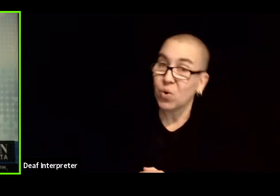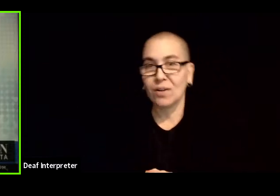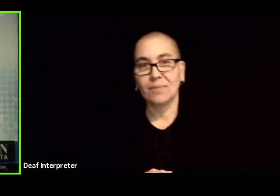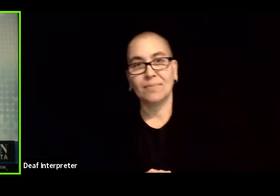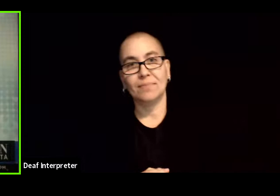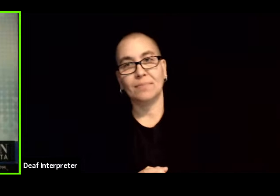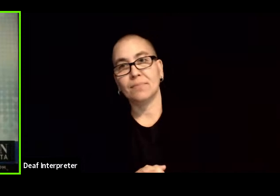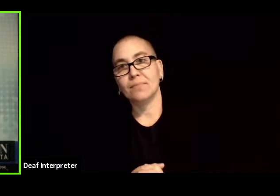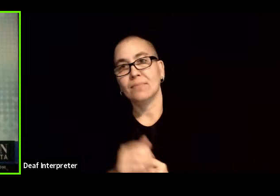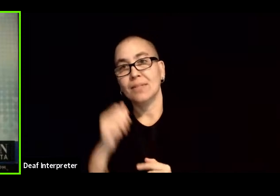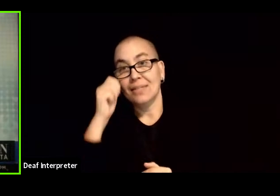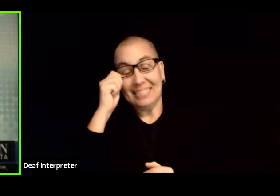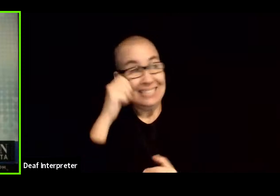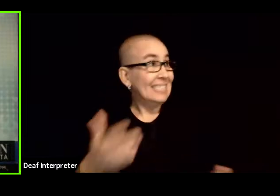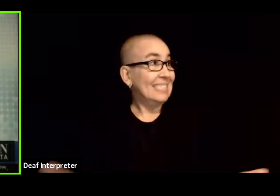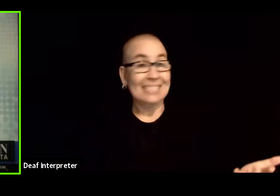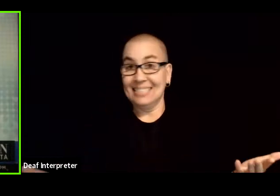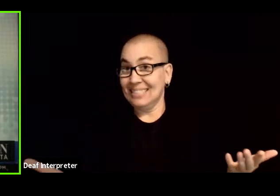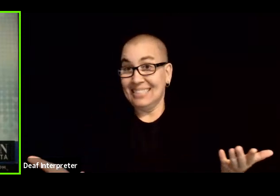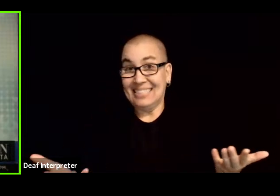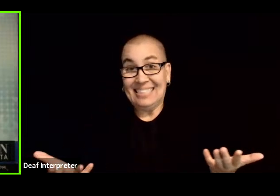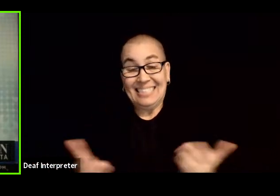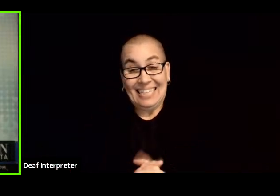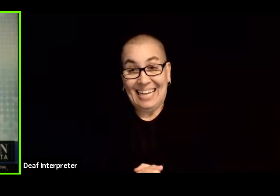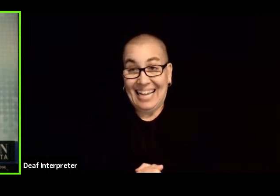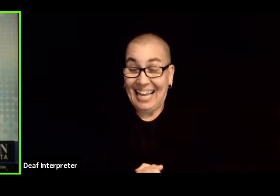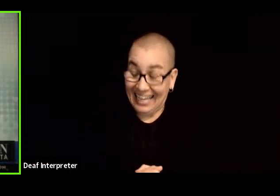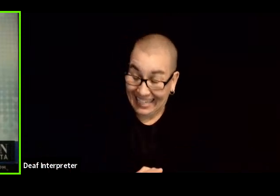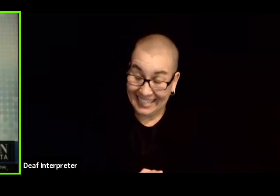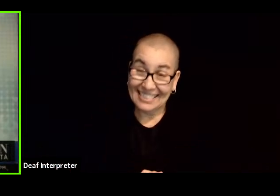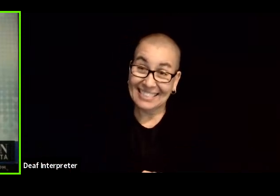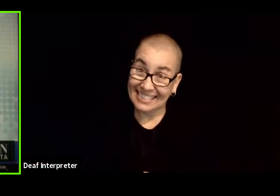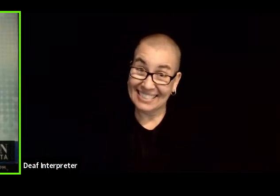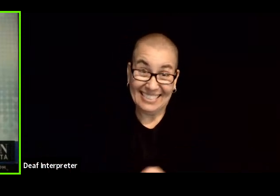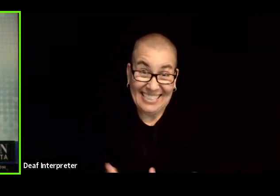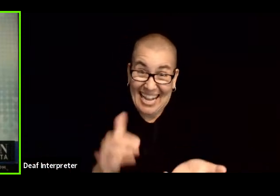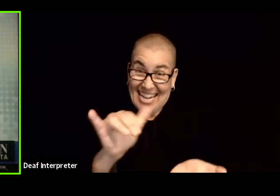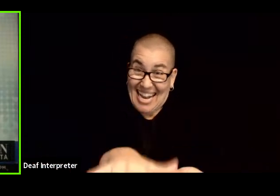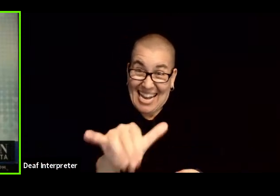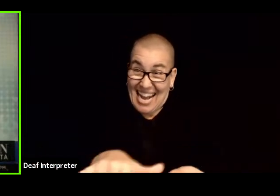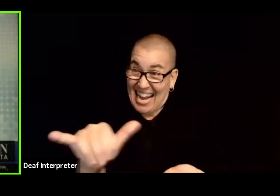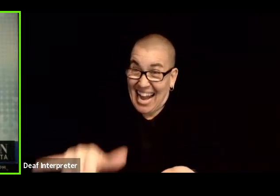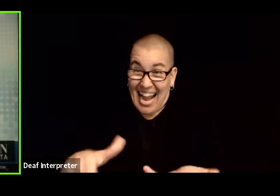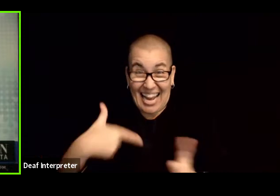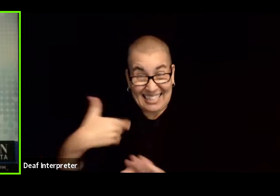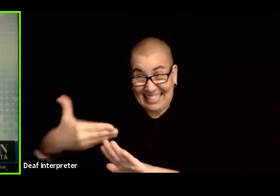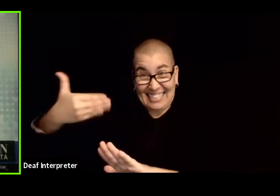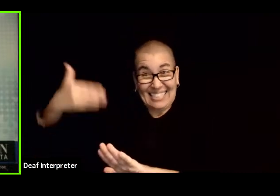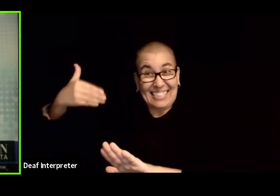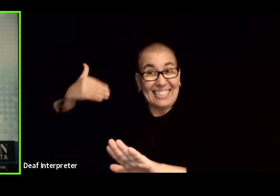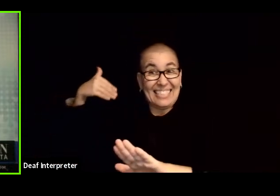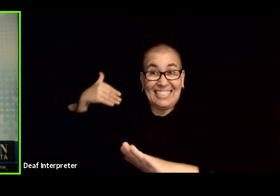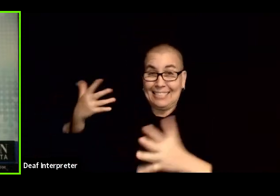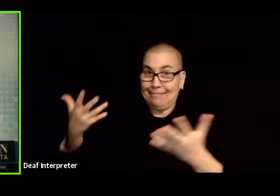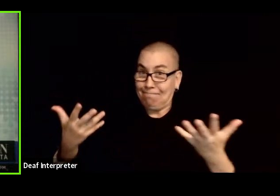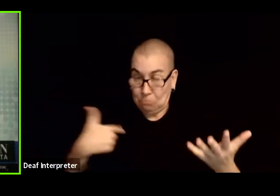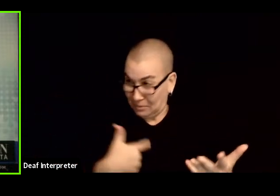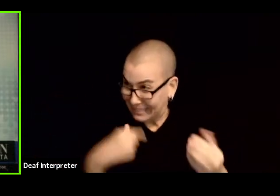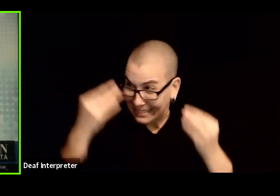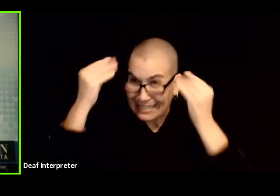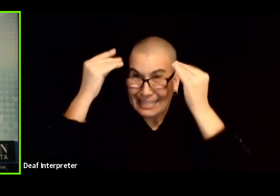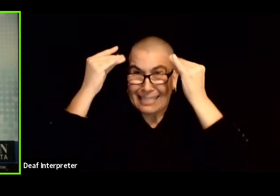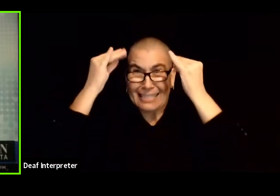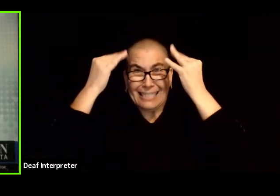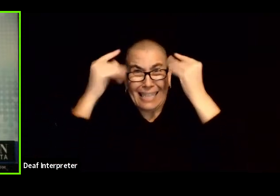about what else does the governor need to consider if we can't kind of win compliance with the